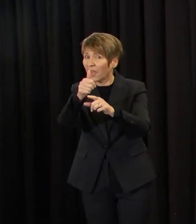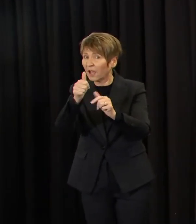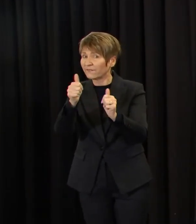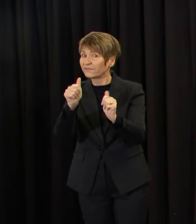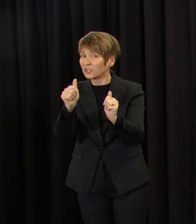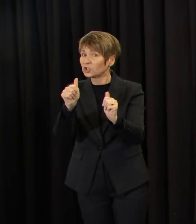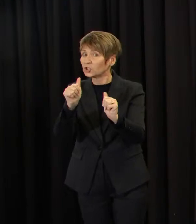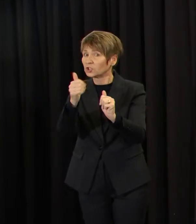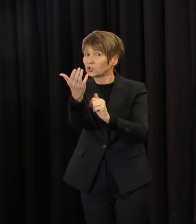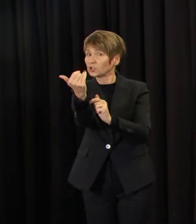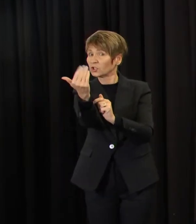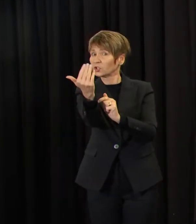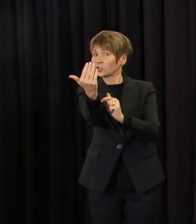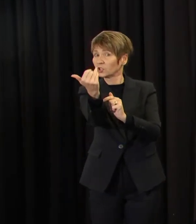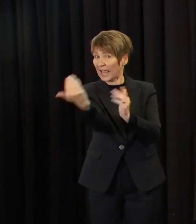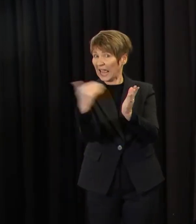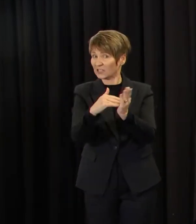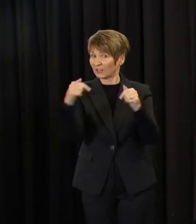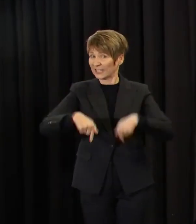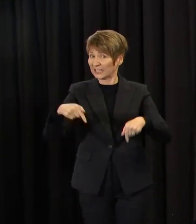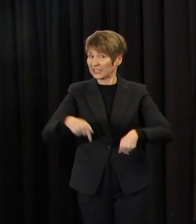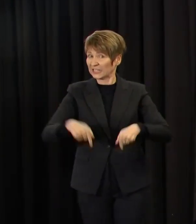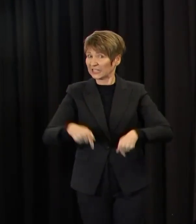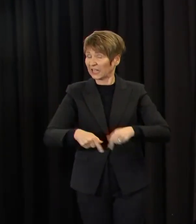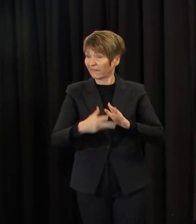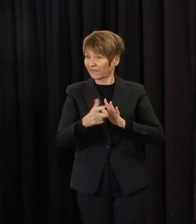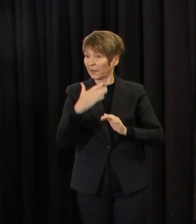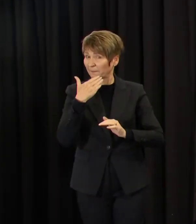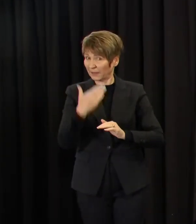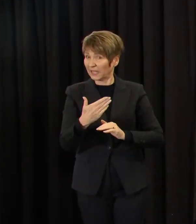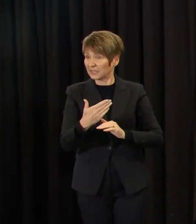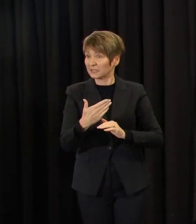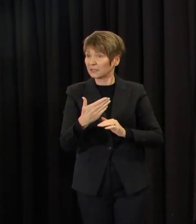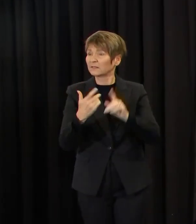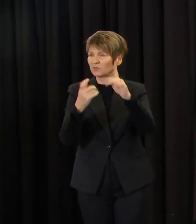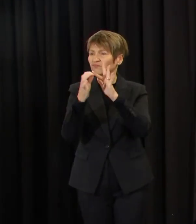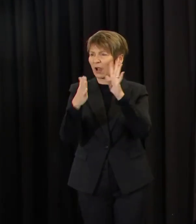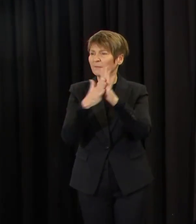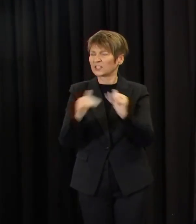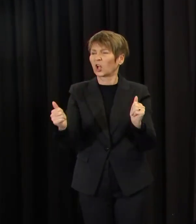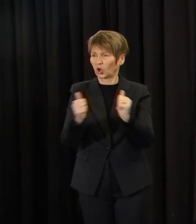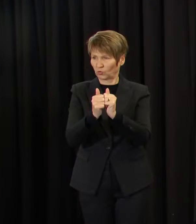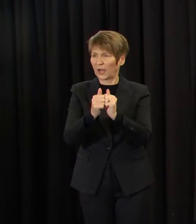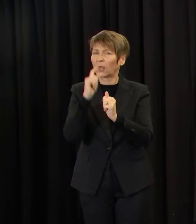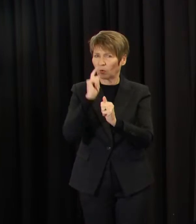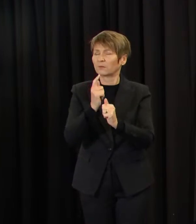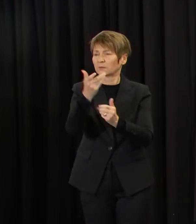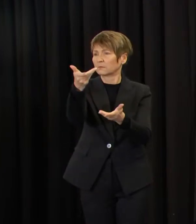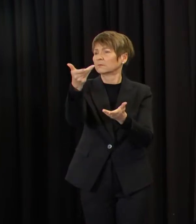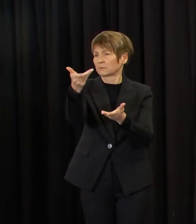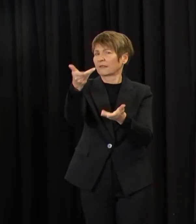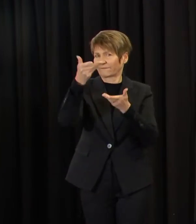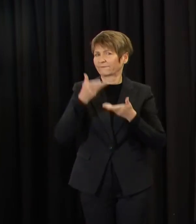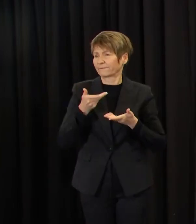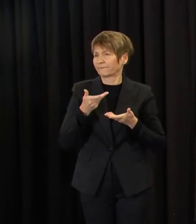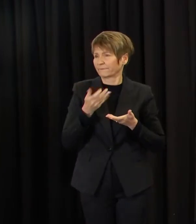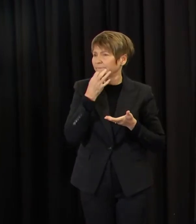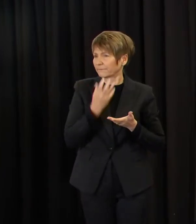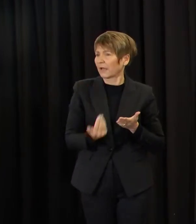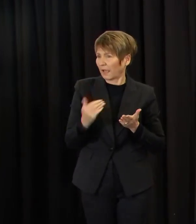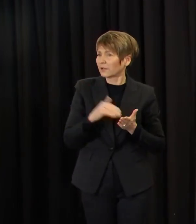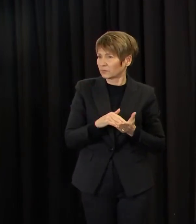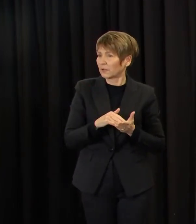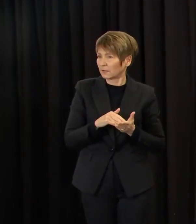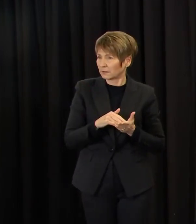confirmed that that won't be the case when it comes to the next allocation of any vaccines that come here earlier than planned, and or even those